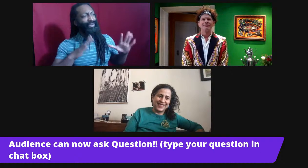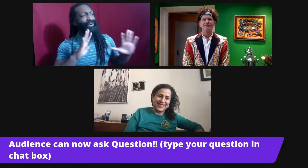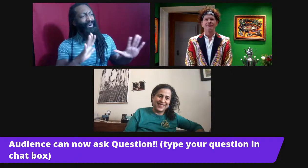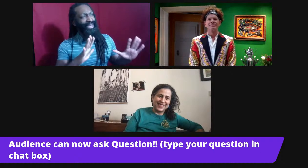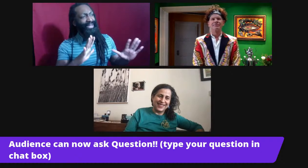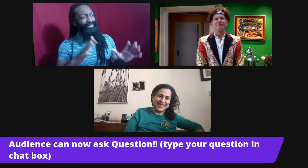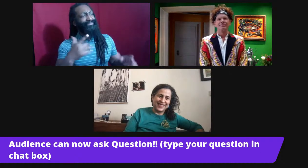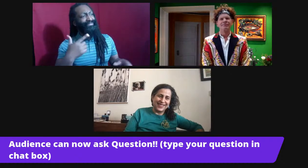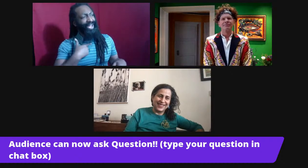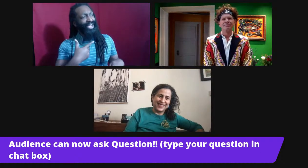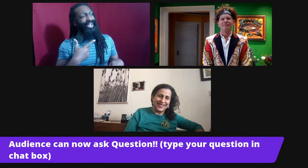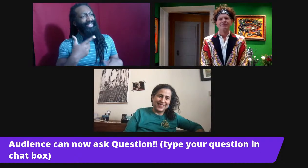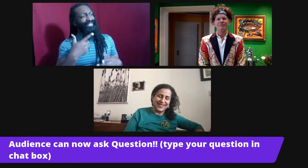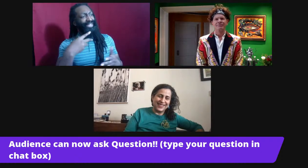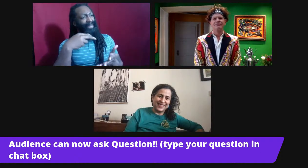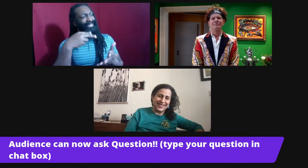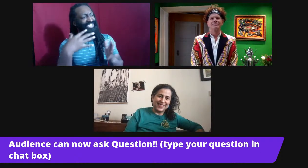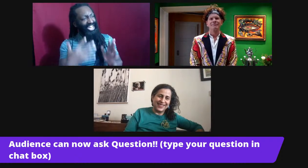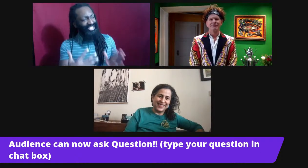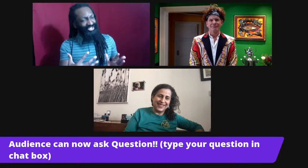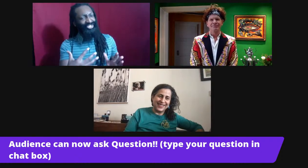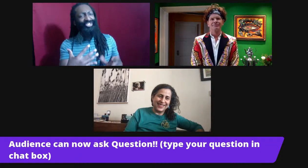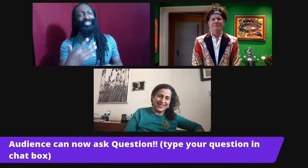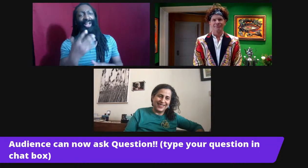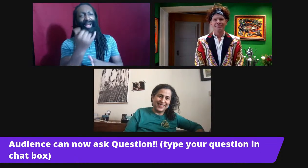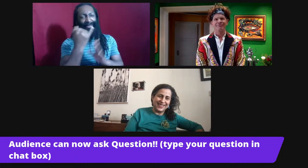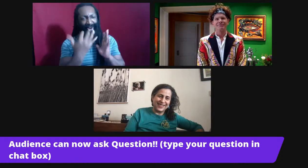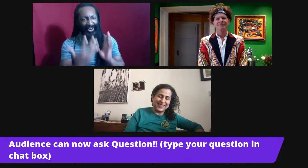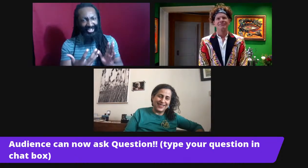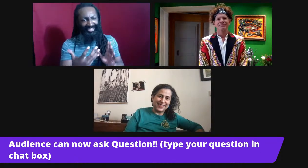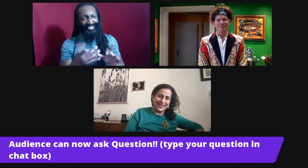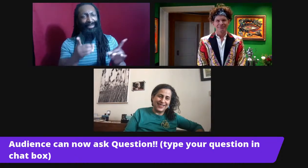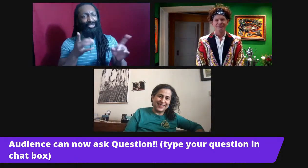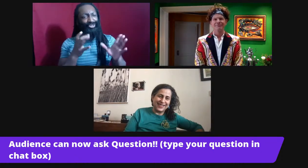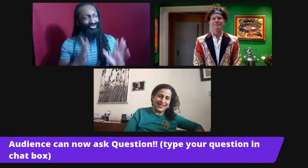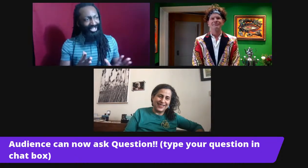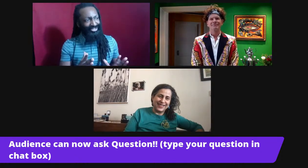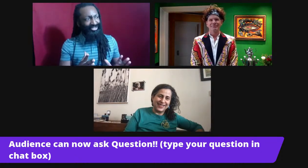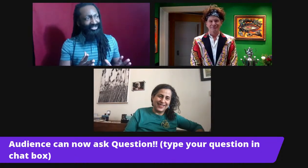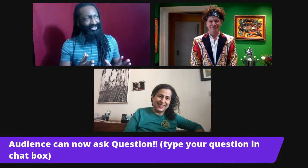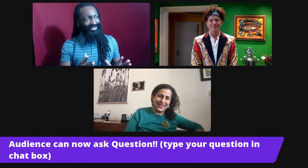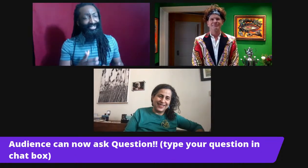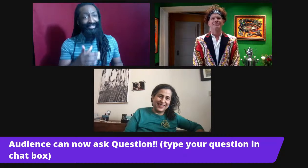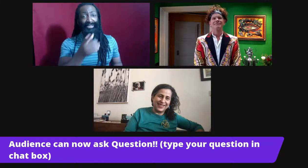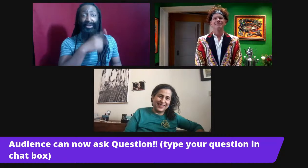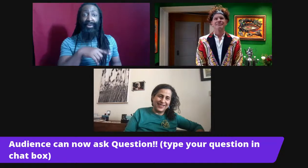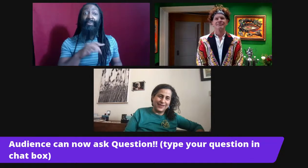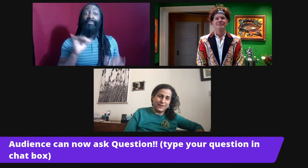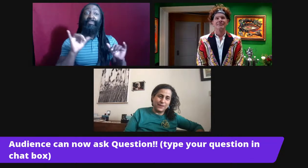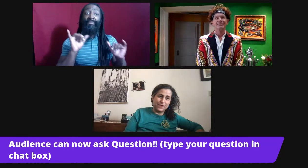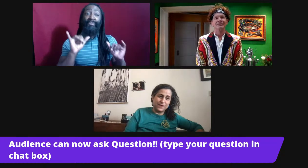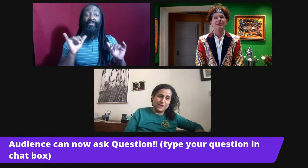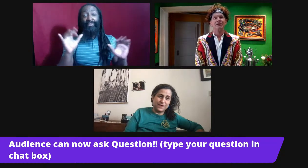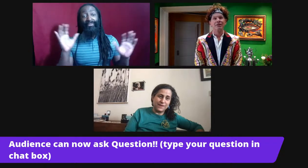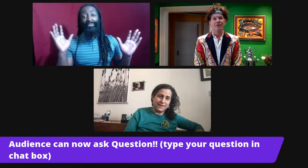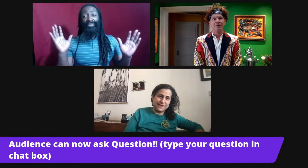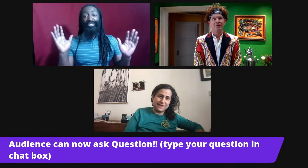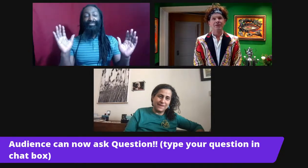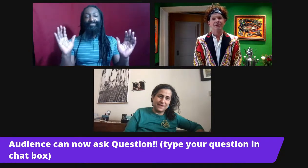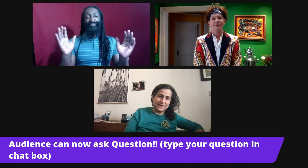You know, chatting, you know, with people, you know, I tell people, you know, I'm a dancer, I'm an artist, I'm a director. Some people are like,